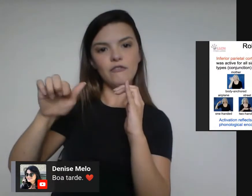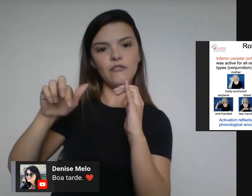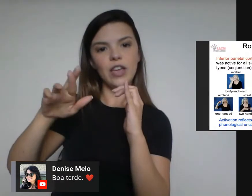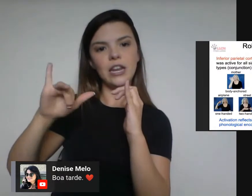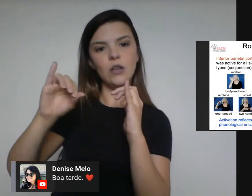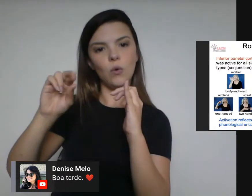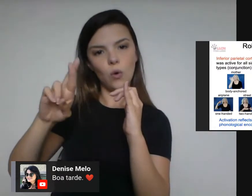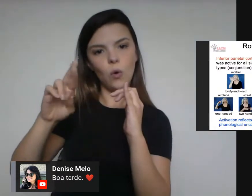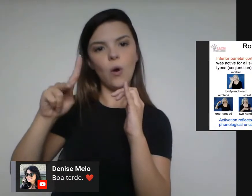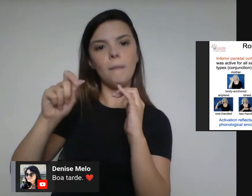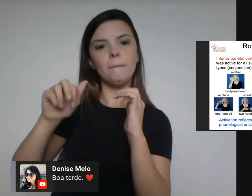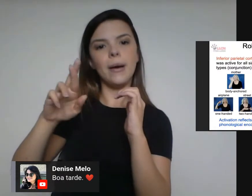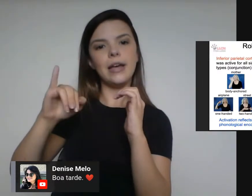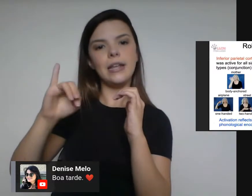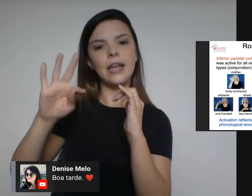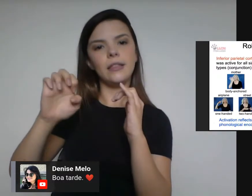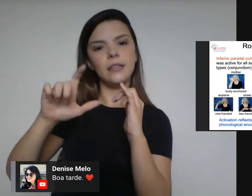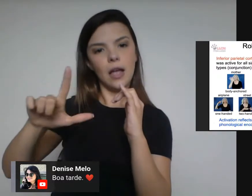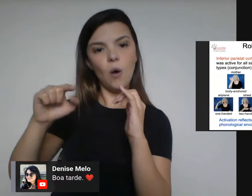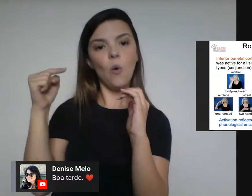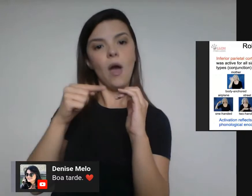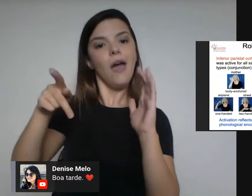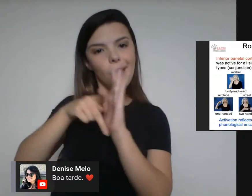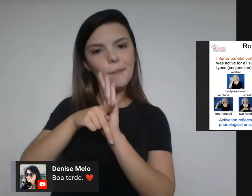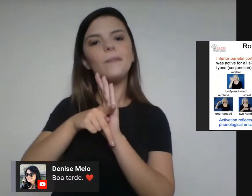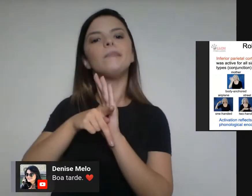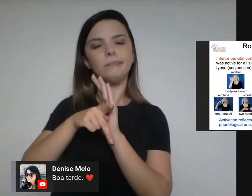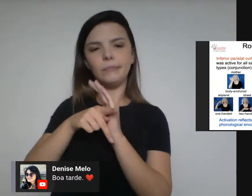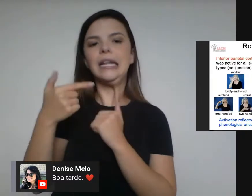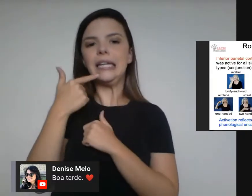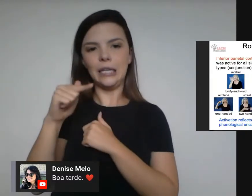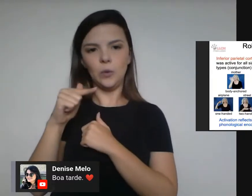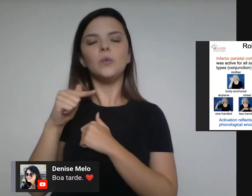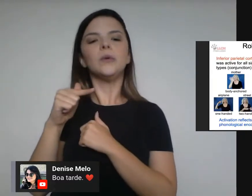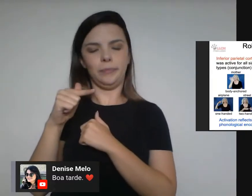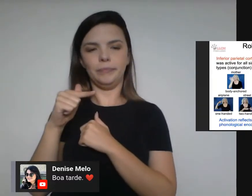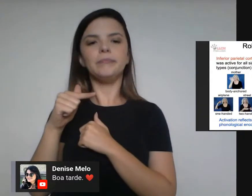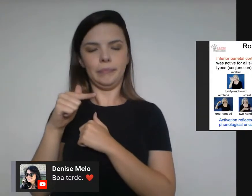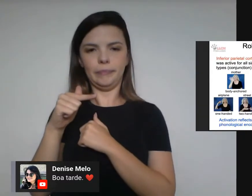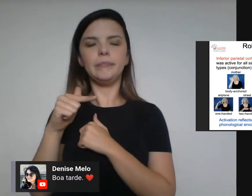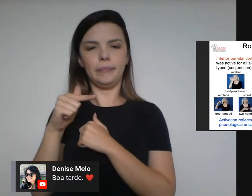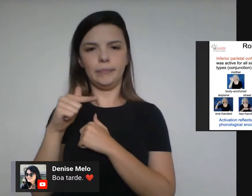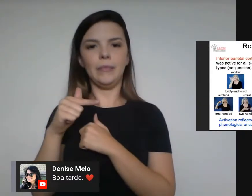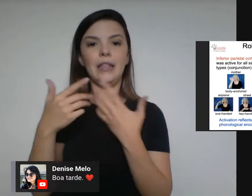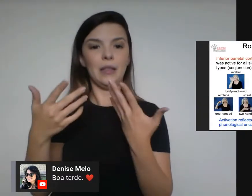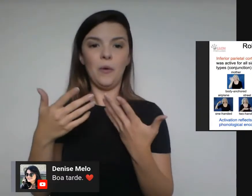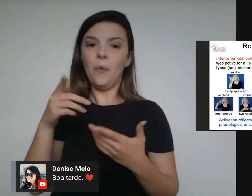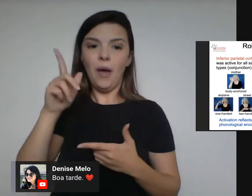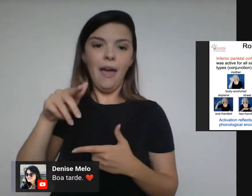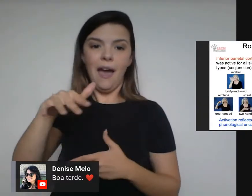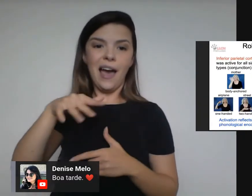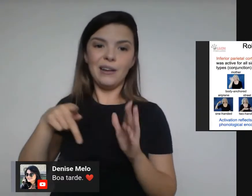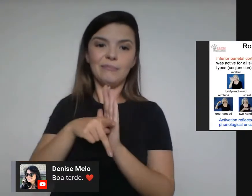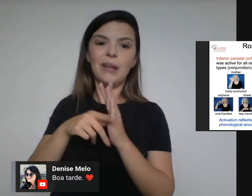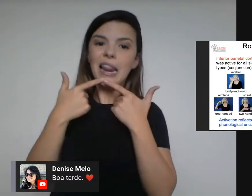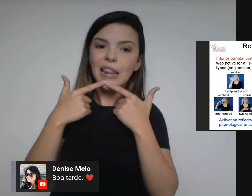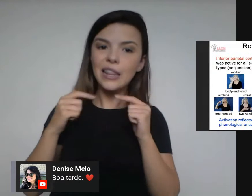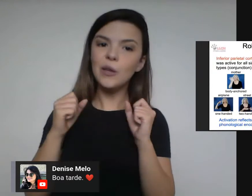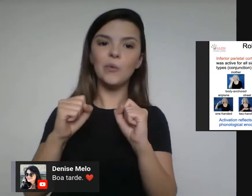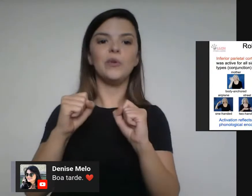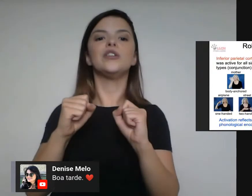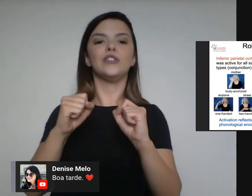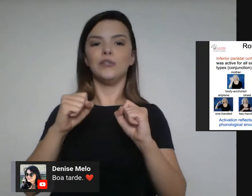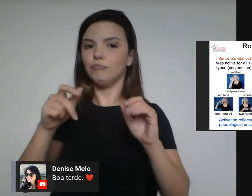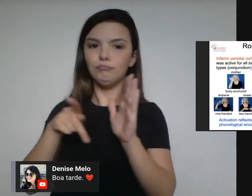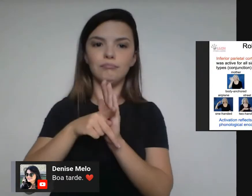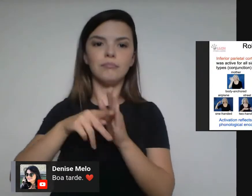probably stronger for sign language. But it seems to be a region that's involved in the linguistic encoding of the phonology for